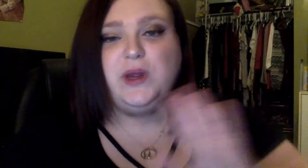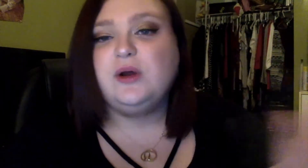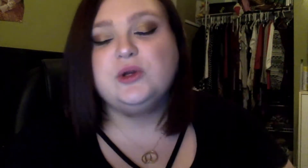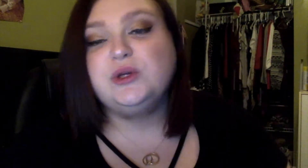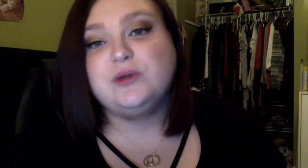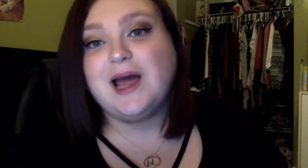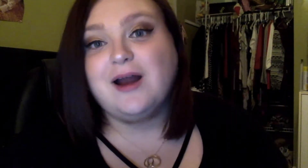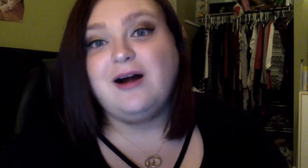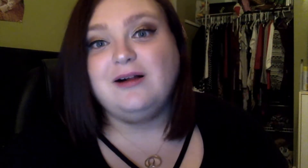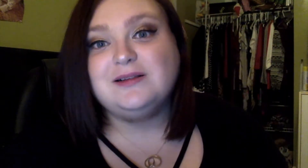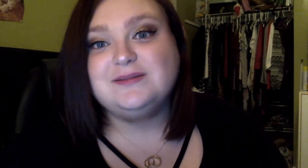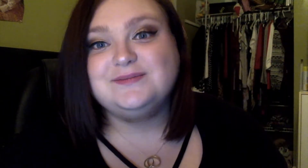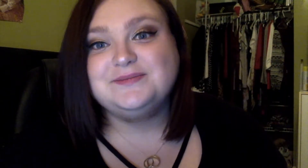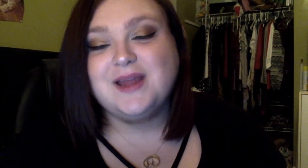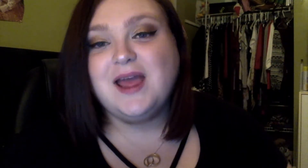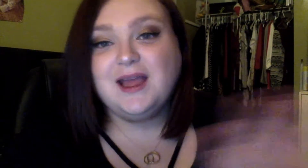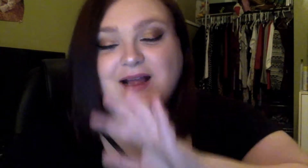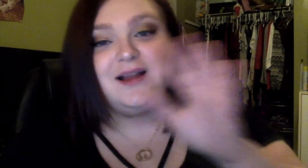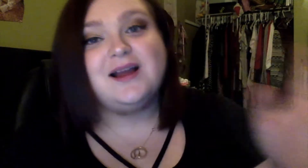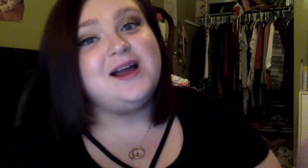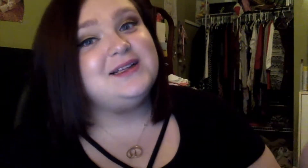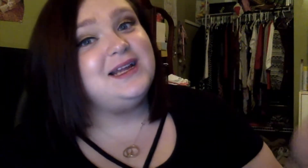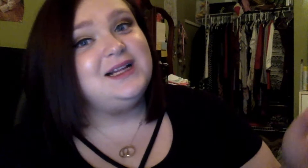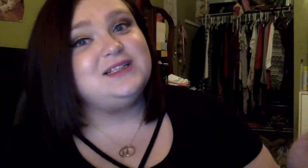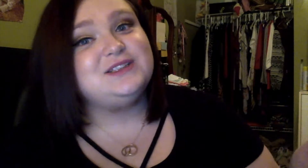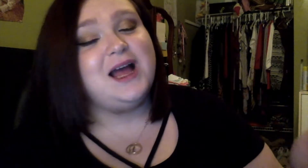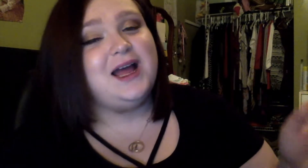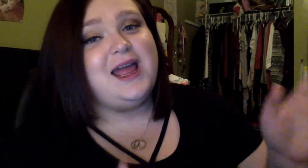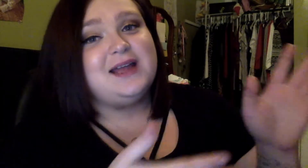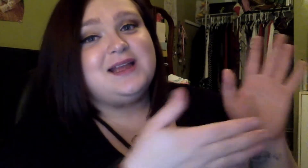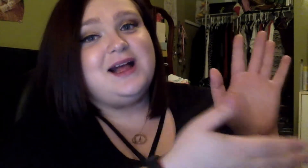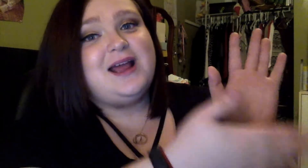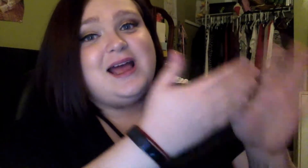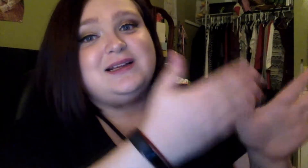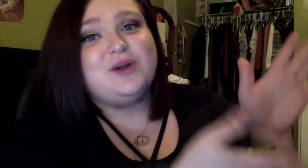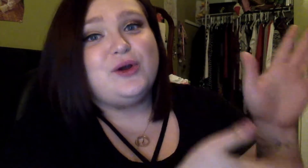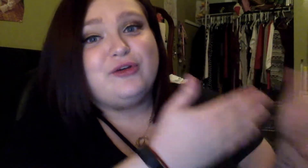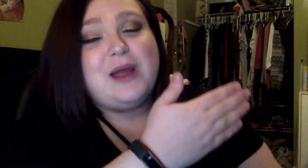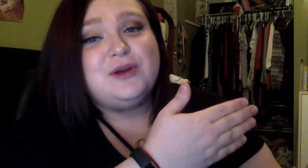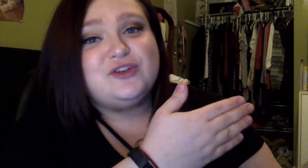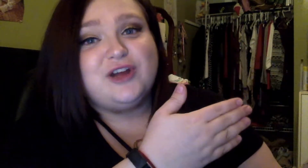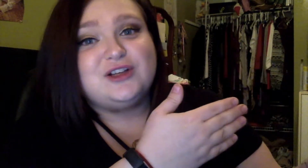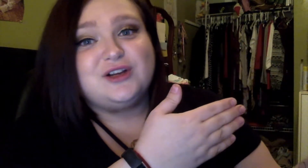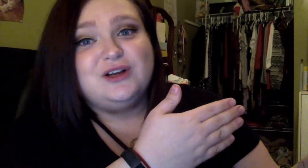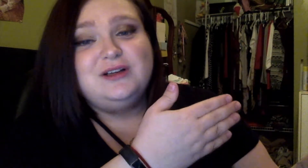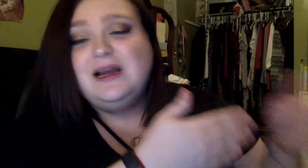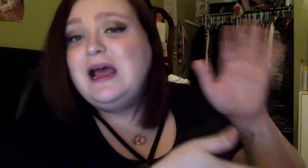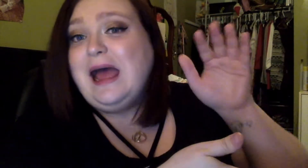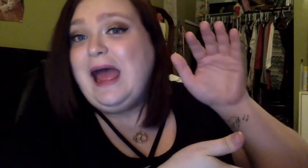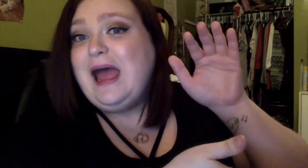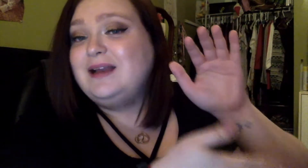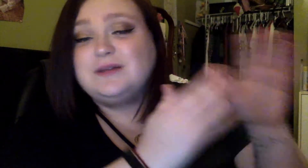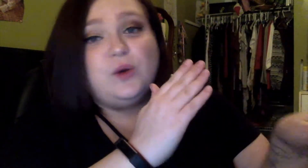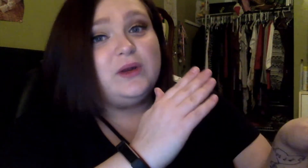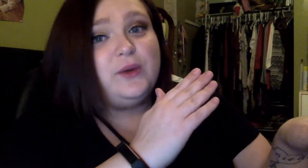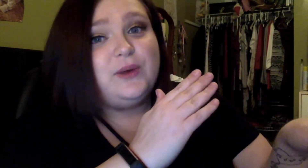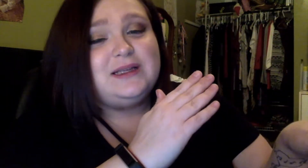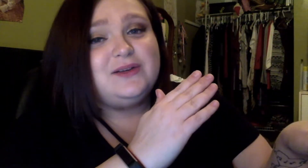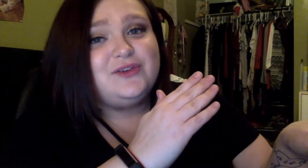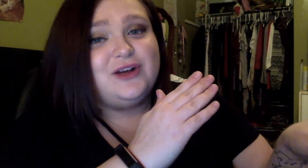don't use at all. Because English, ASL has its own grammar structure and its own linguistic